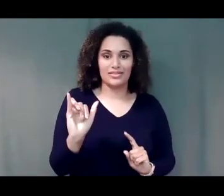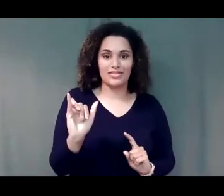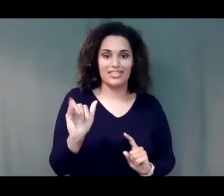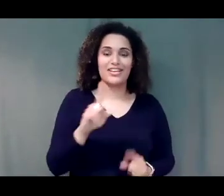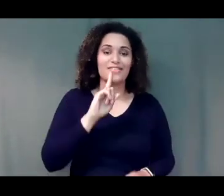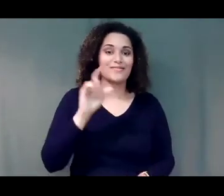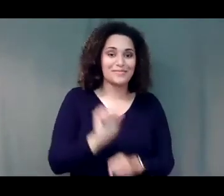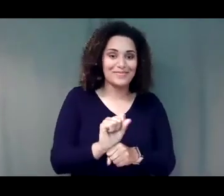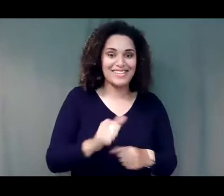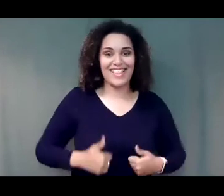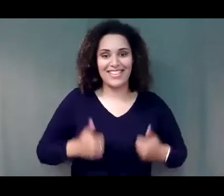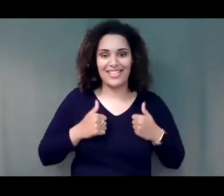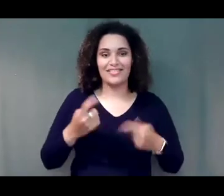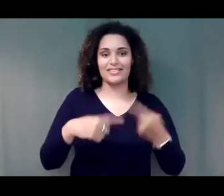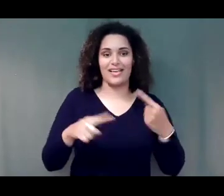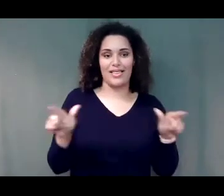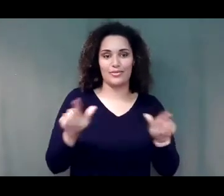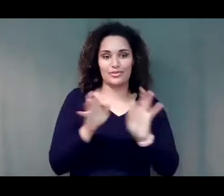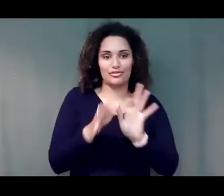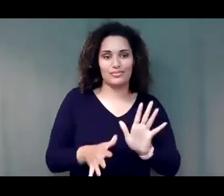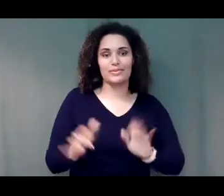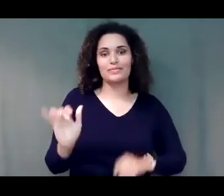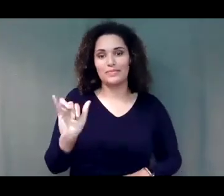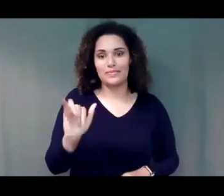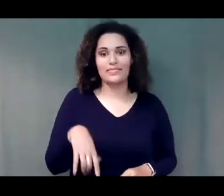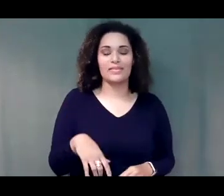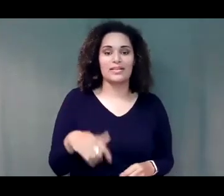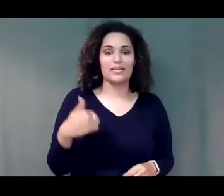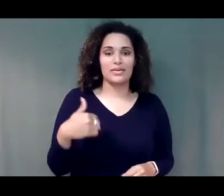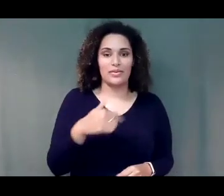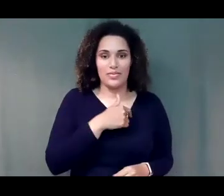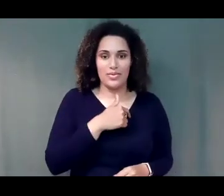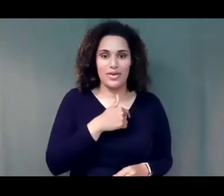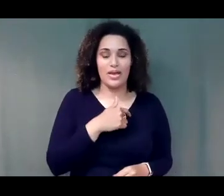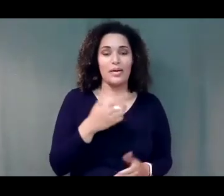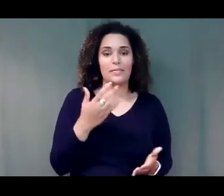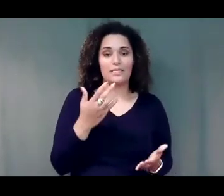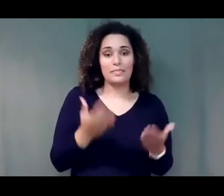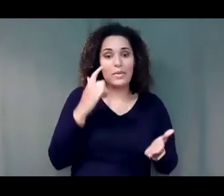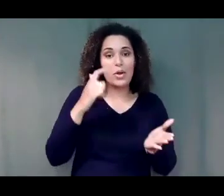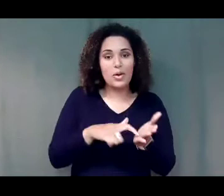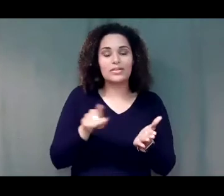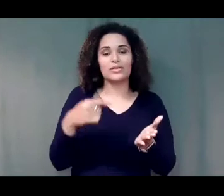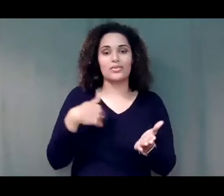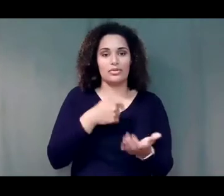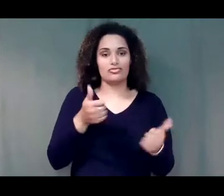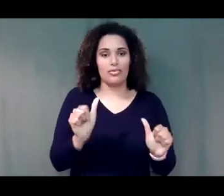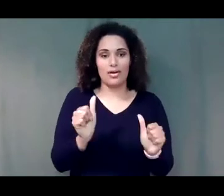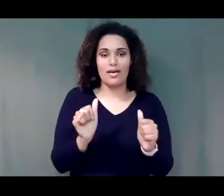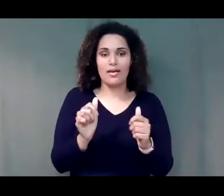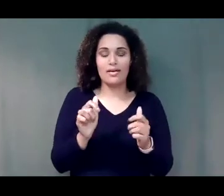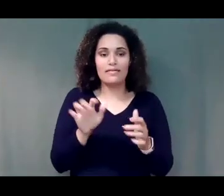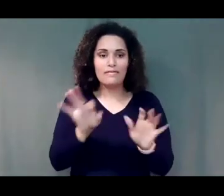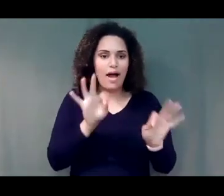real life, sign language interpreter. So we have been, as you may have noticed, but we're always trying to find ways to make